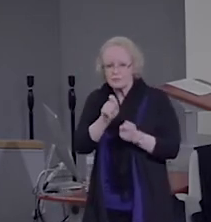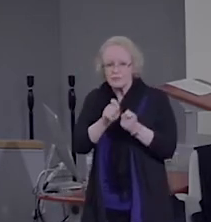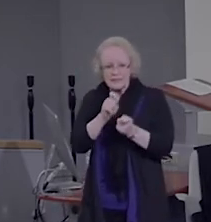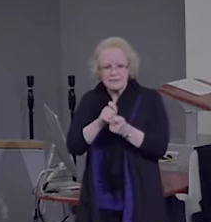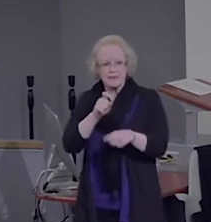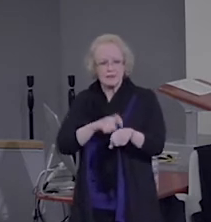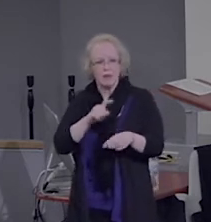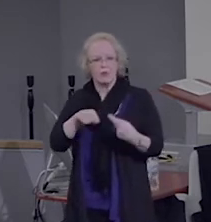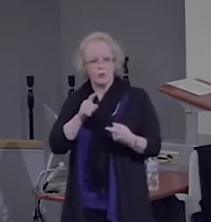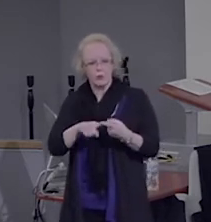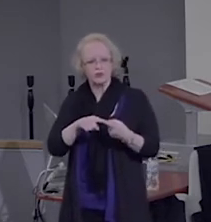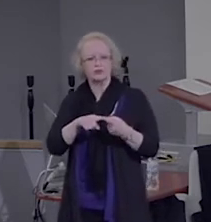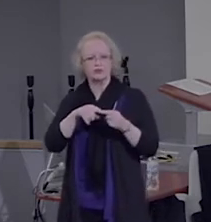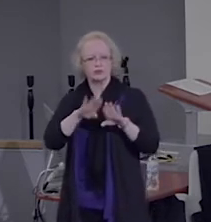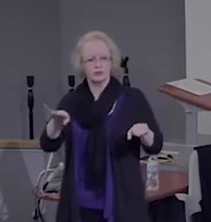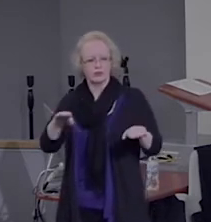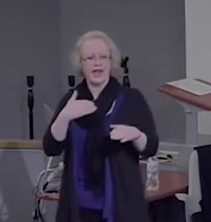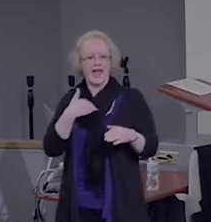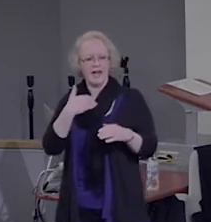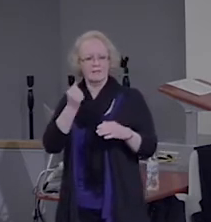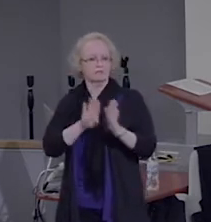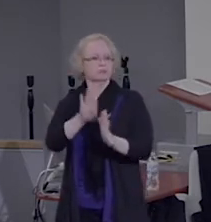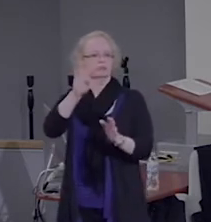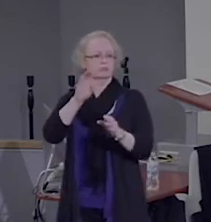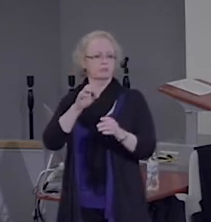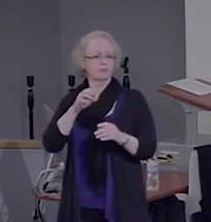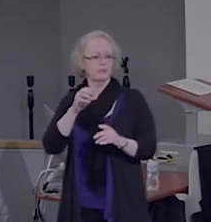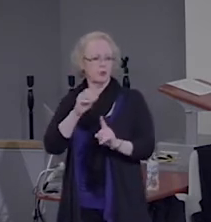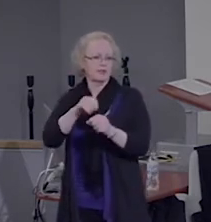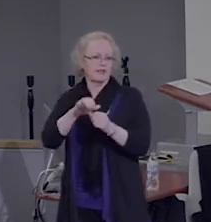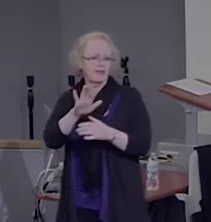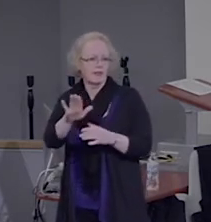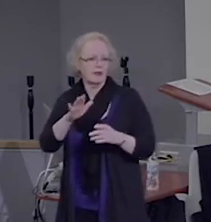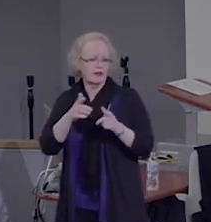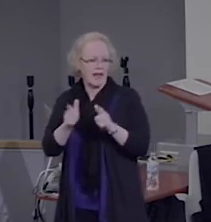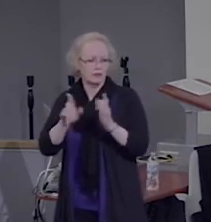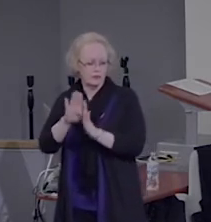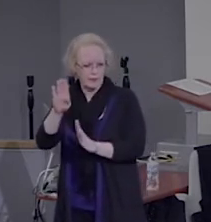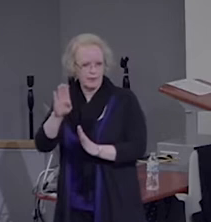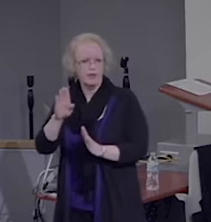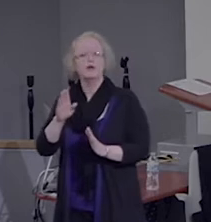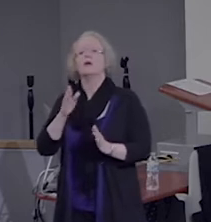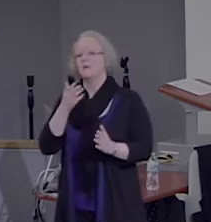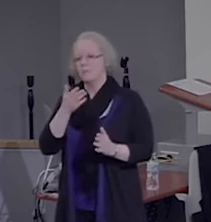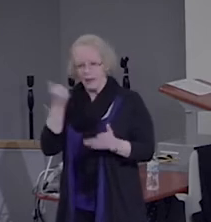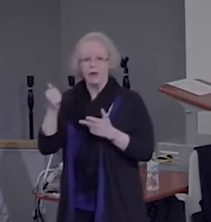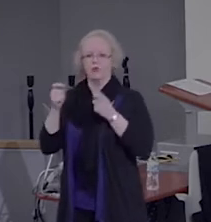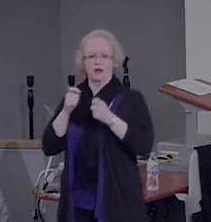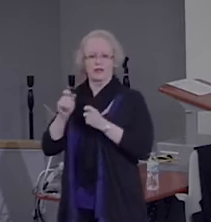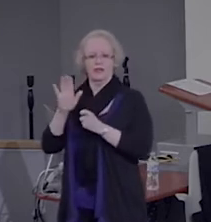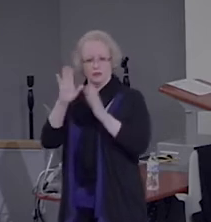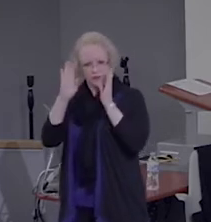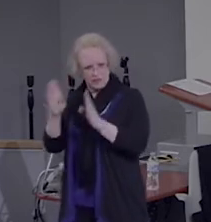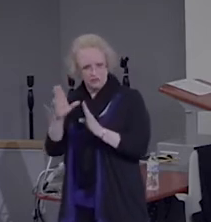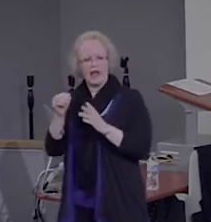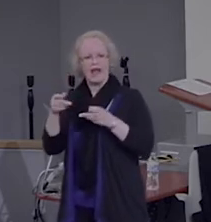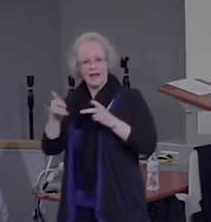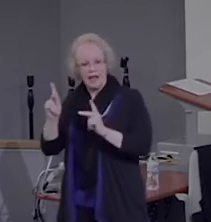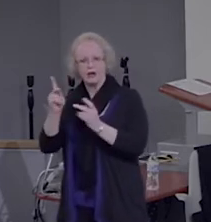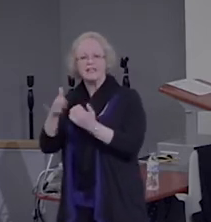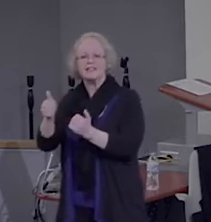bursts may index better modulation better modulation of attention and allow easier access to working